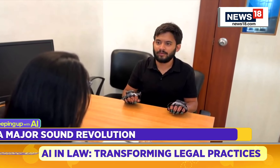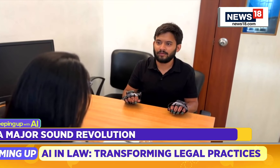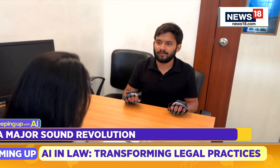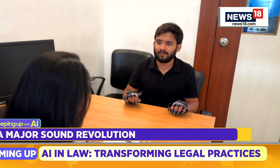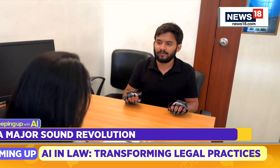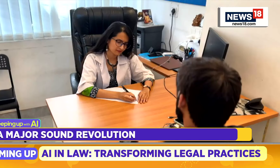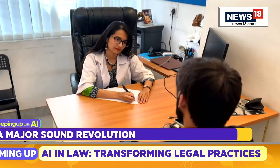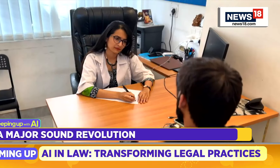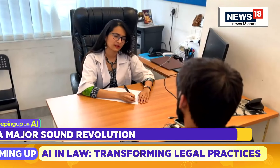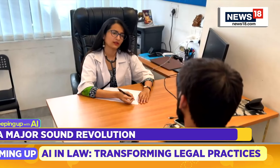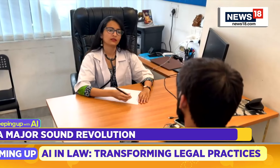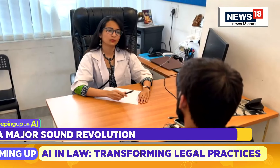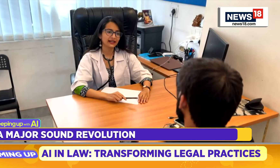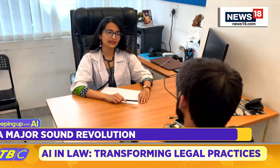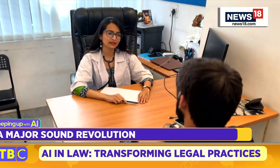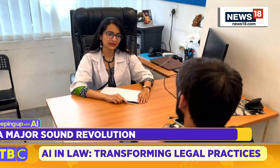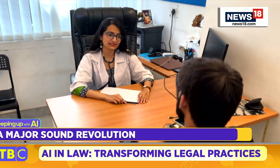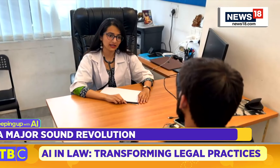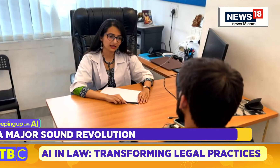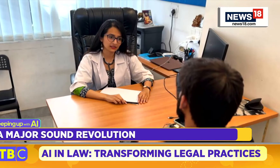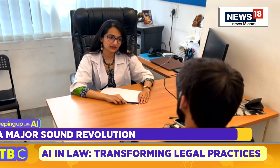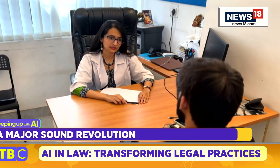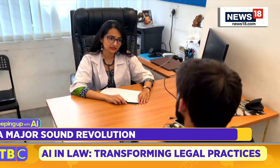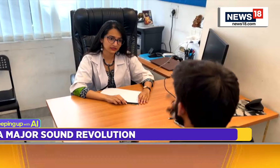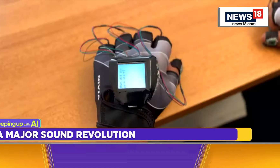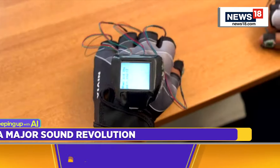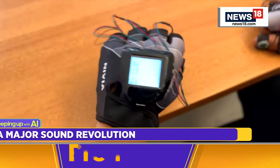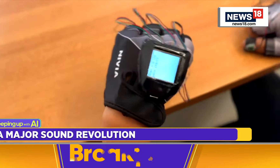I have back pain. When did the pain start?